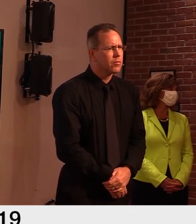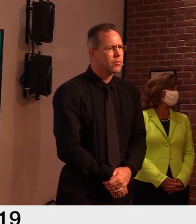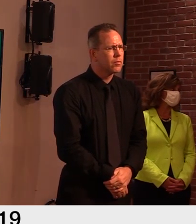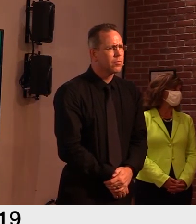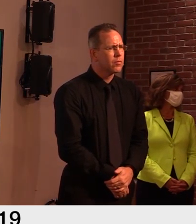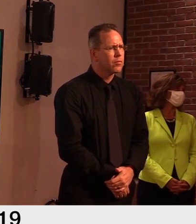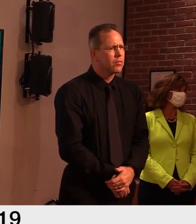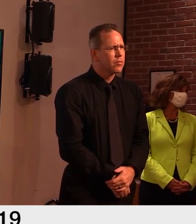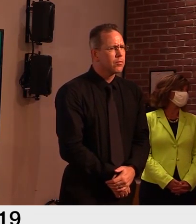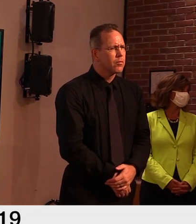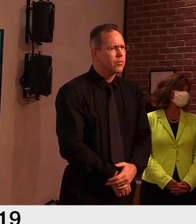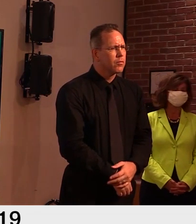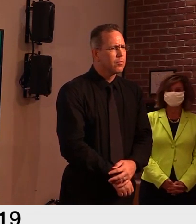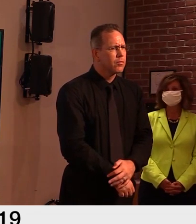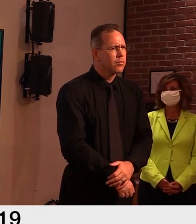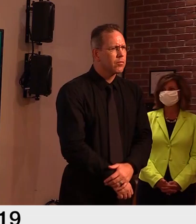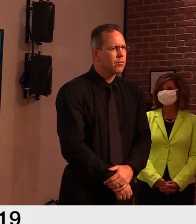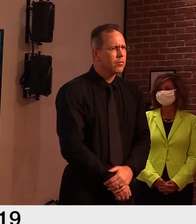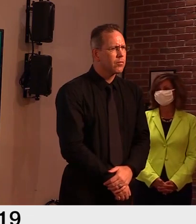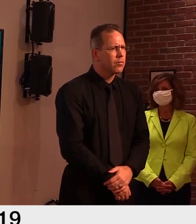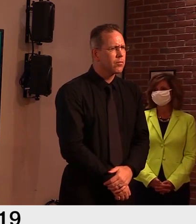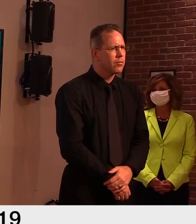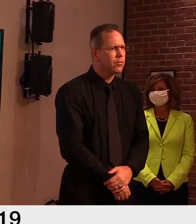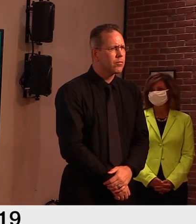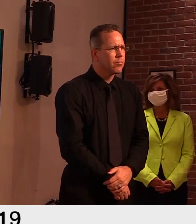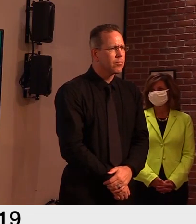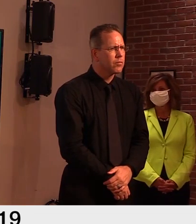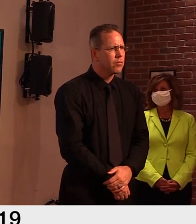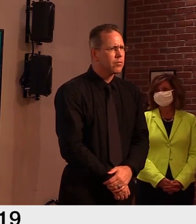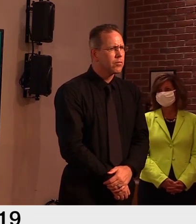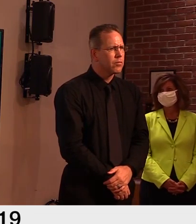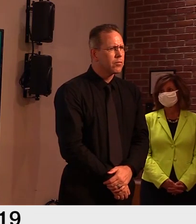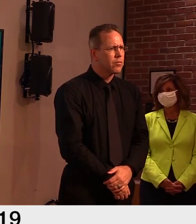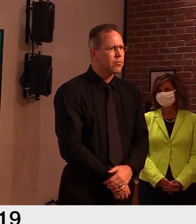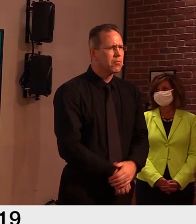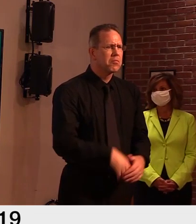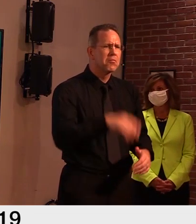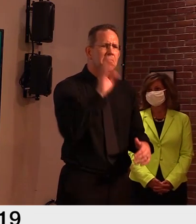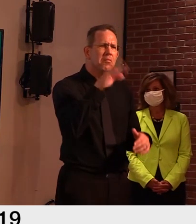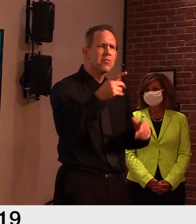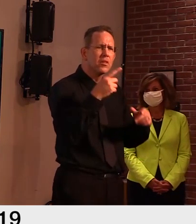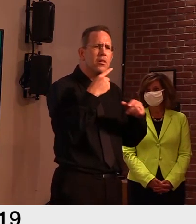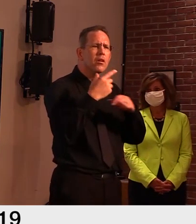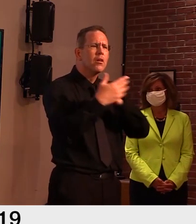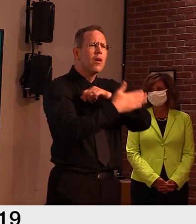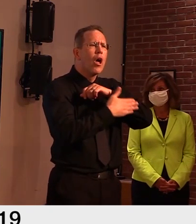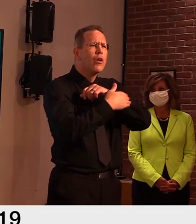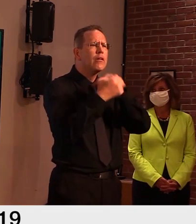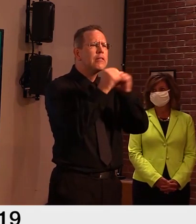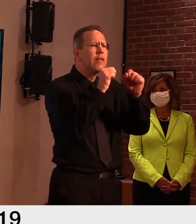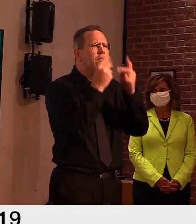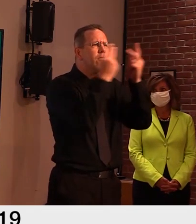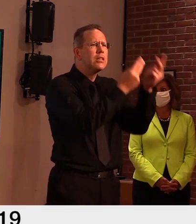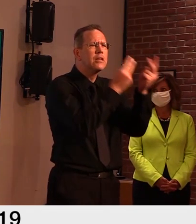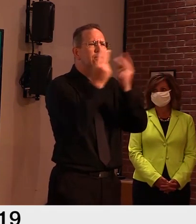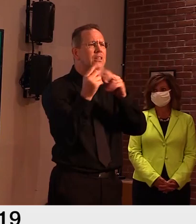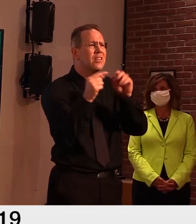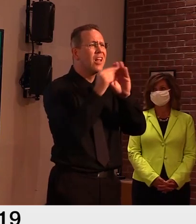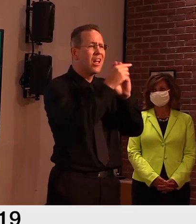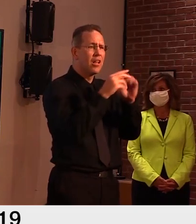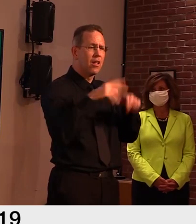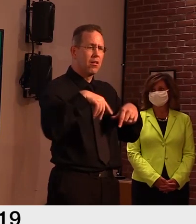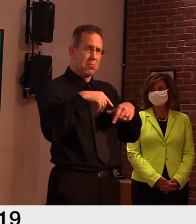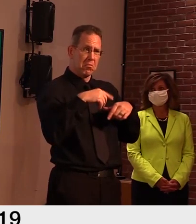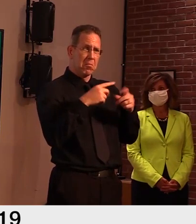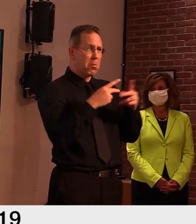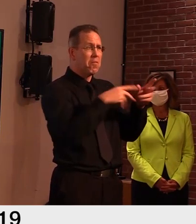travel, the number of Northeasterners who can come here has expanded. But what about reciprocal travel